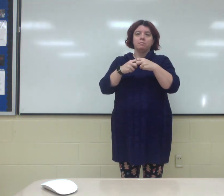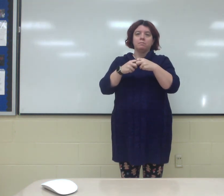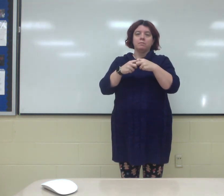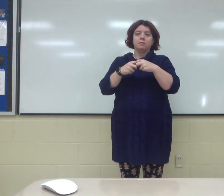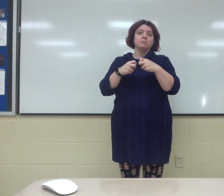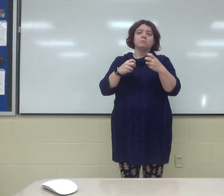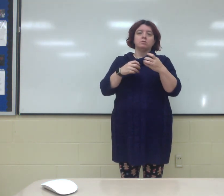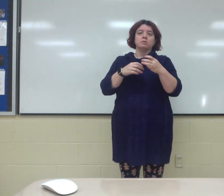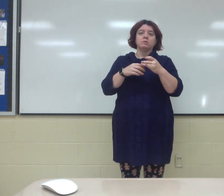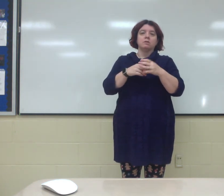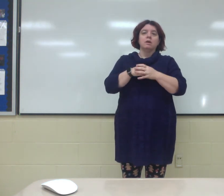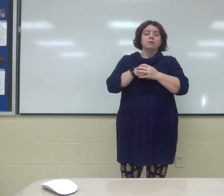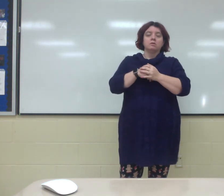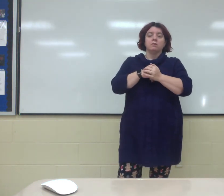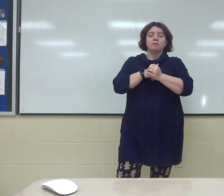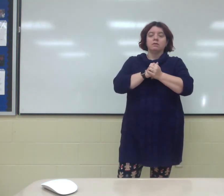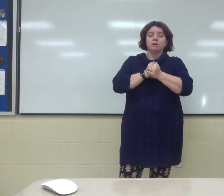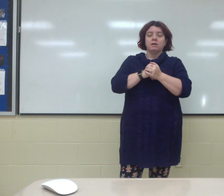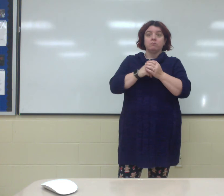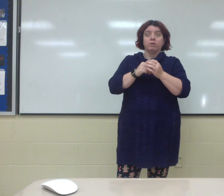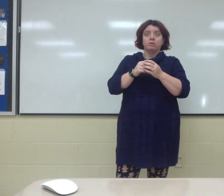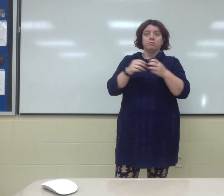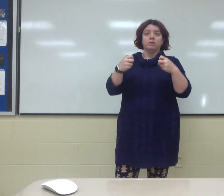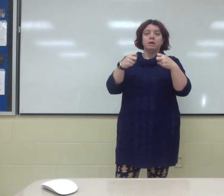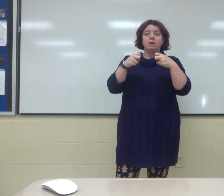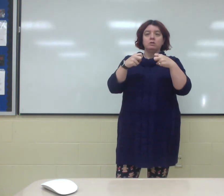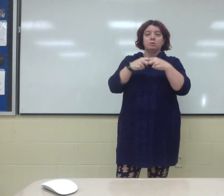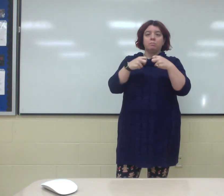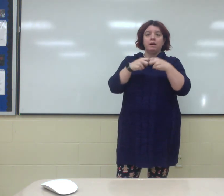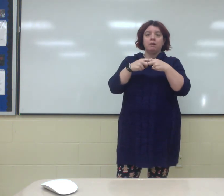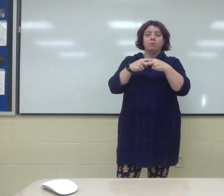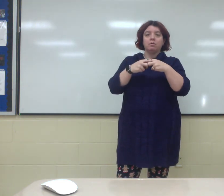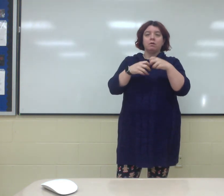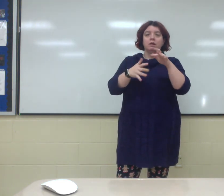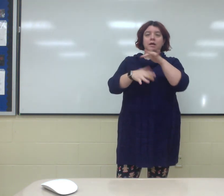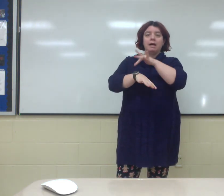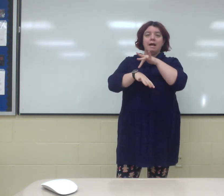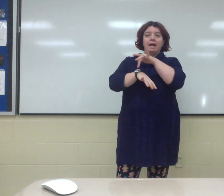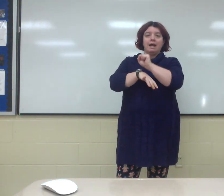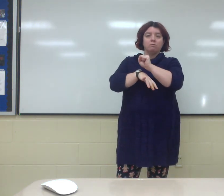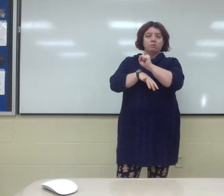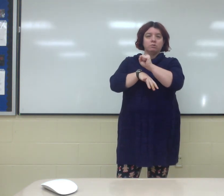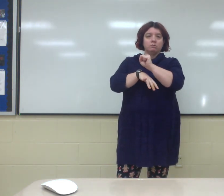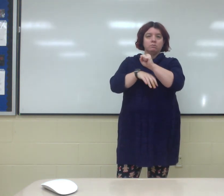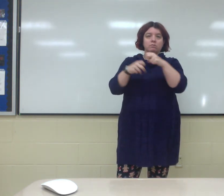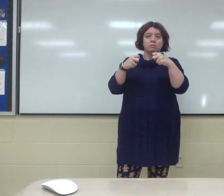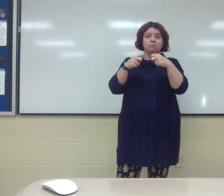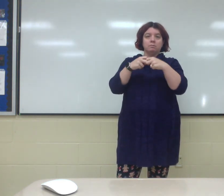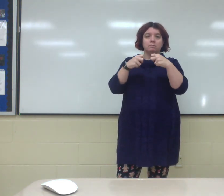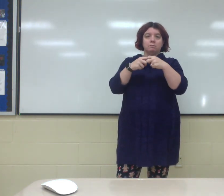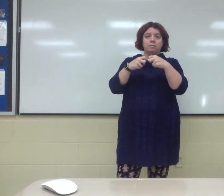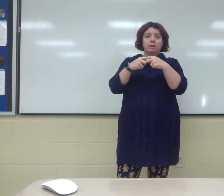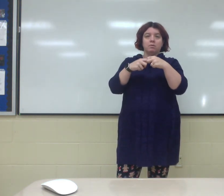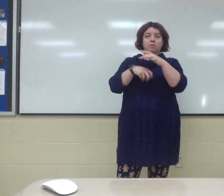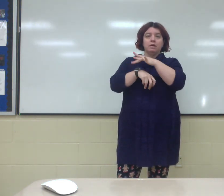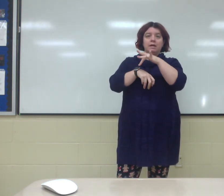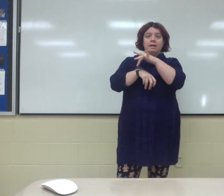I should have said, sorry, I was thinking, I read it differently. So power out. Power